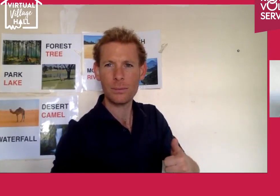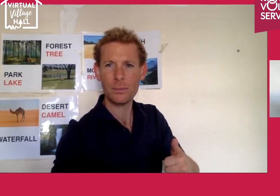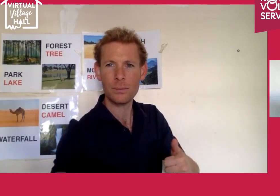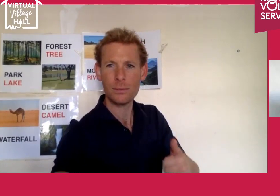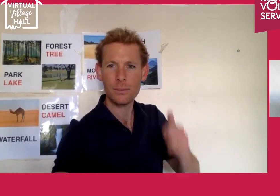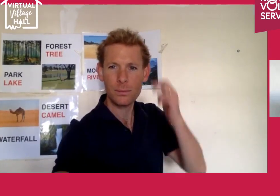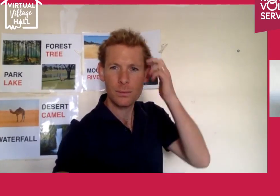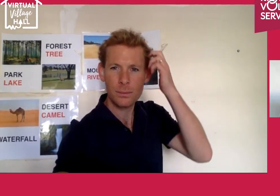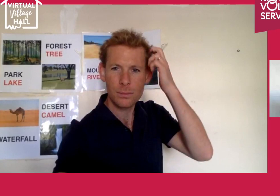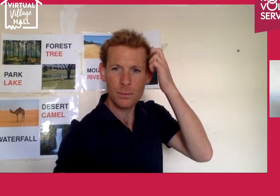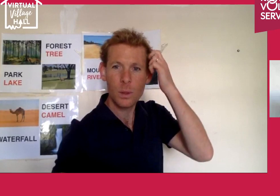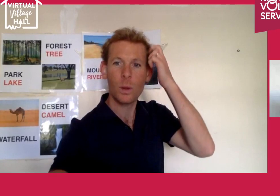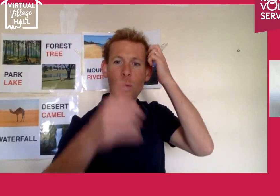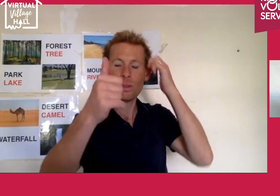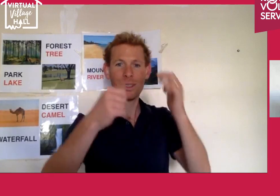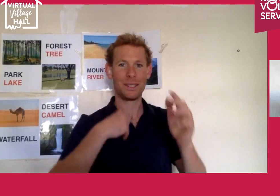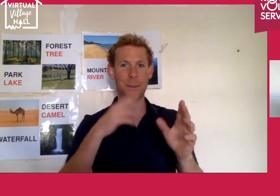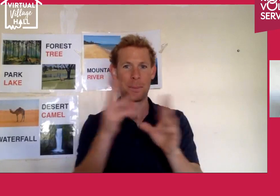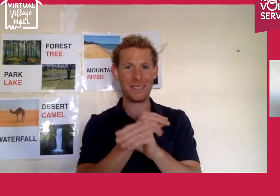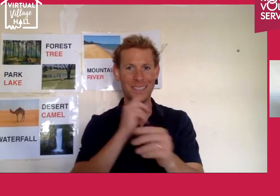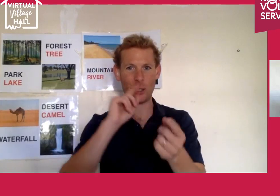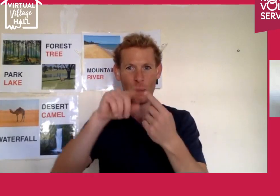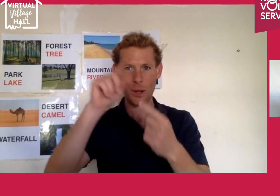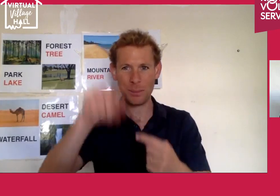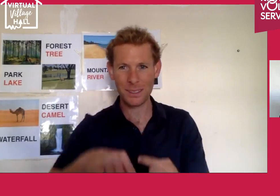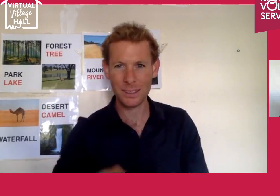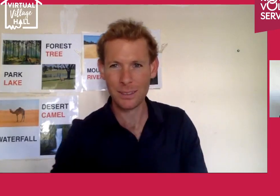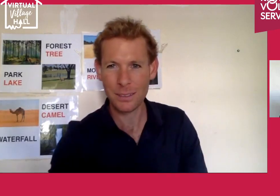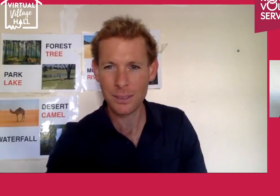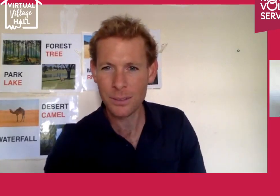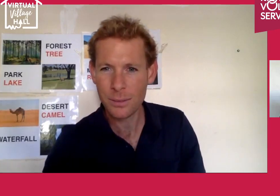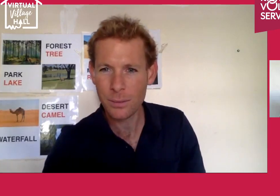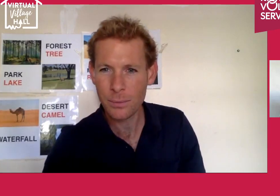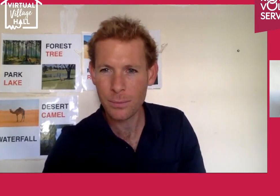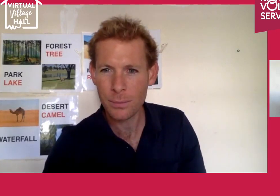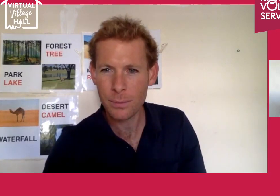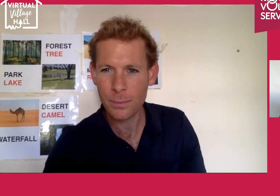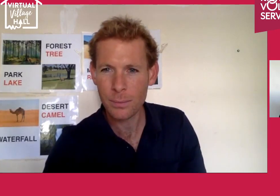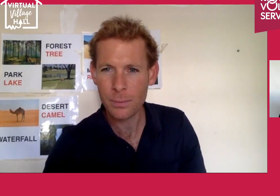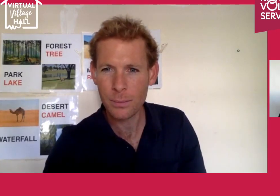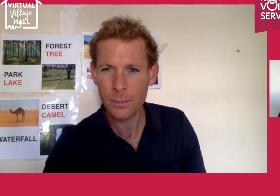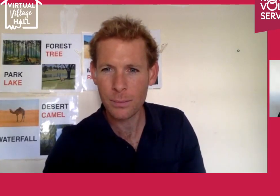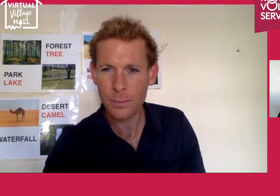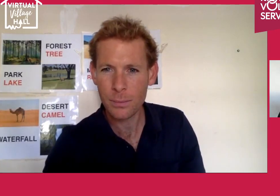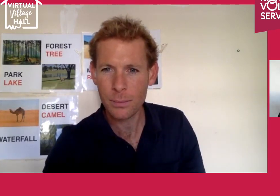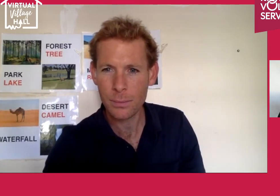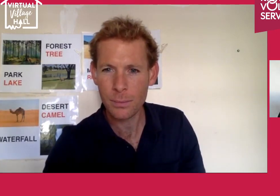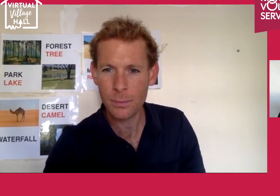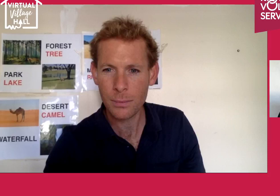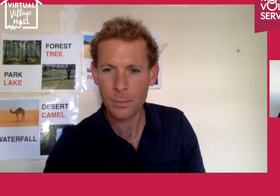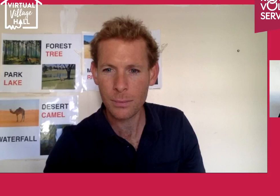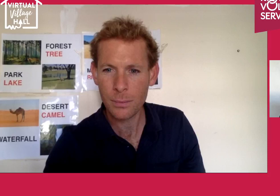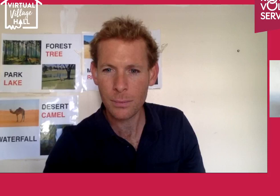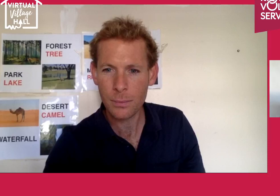Oh, what's happened there? Oh, yes. I missed some of the comments there.